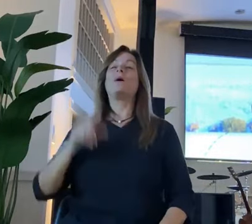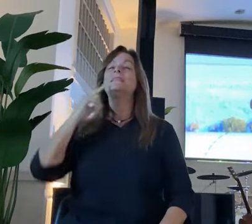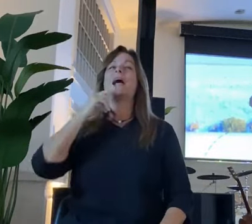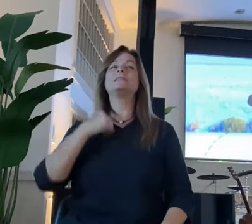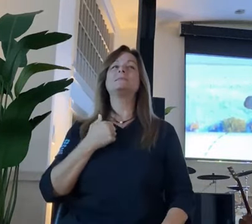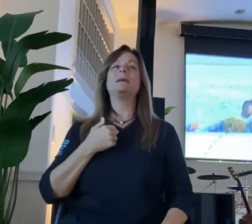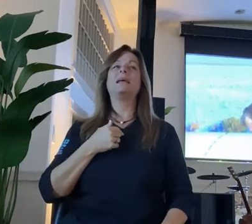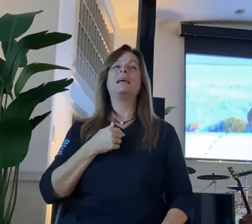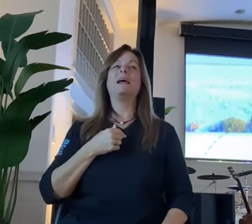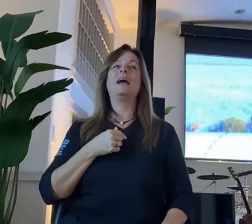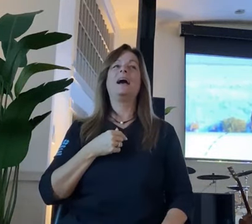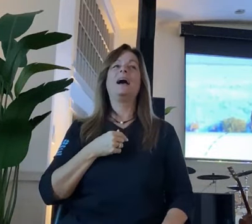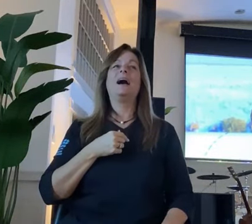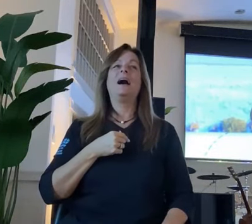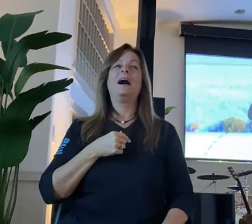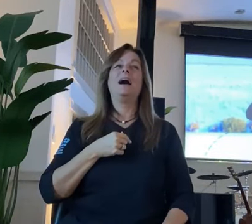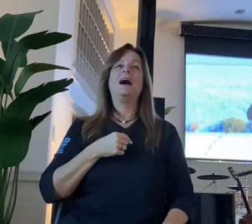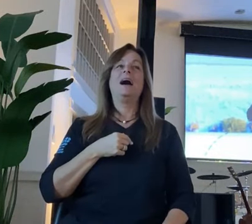me.